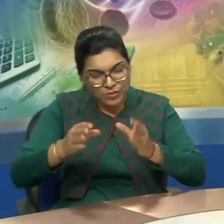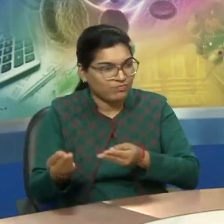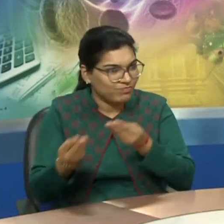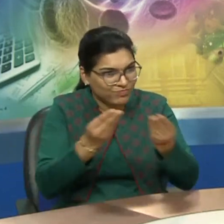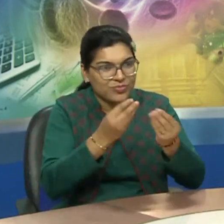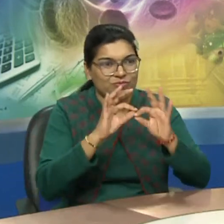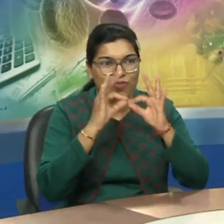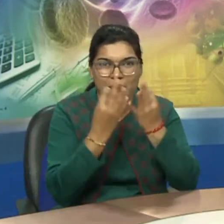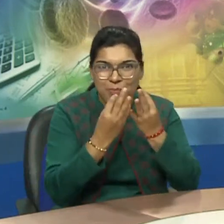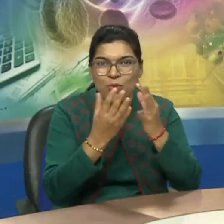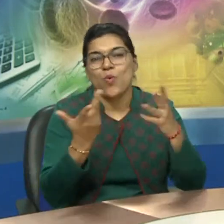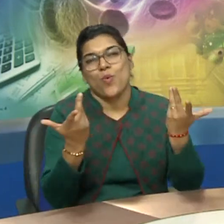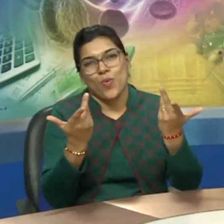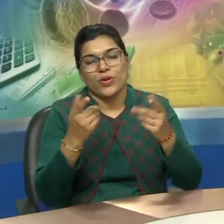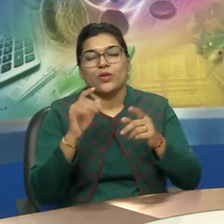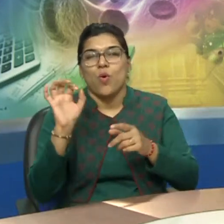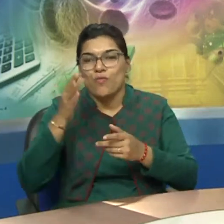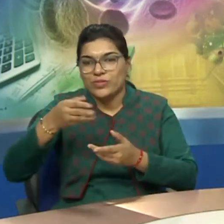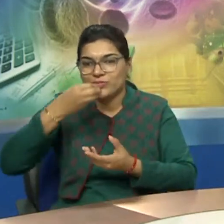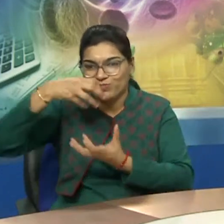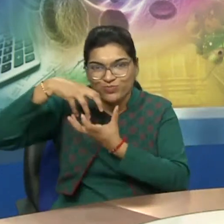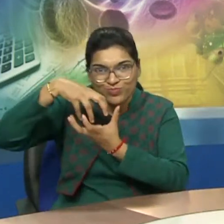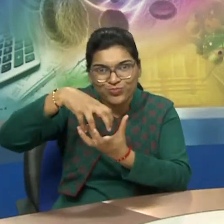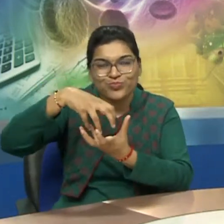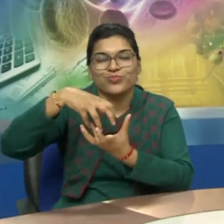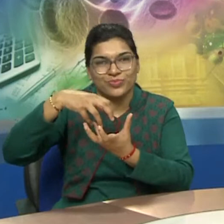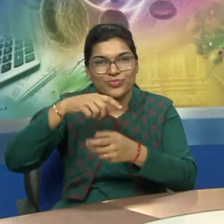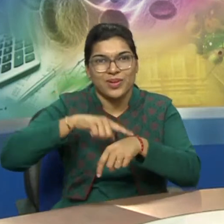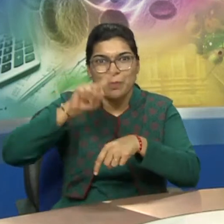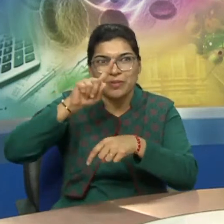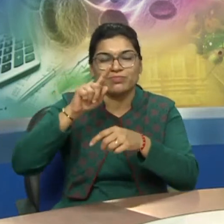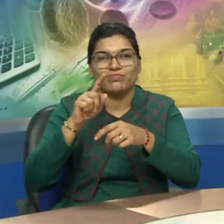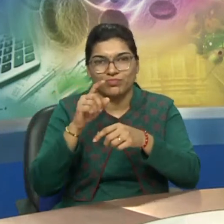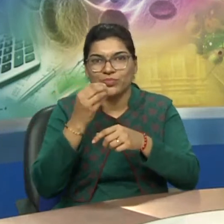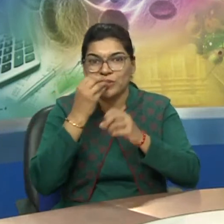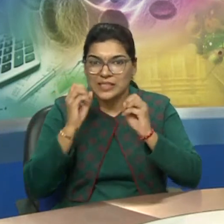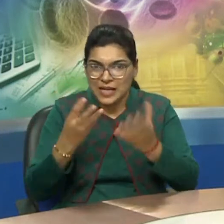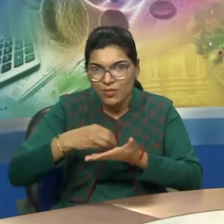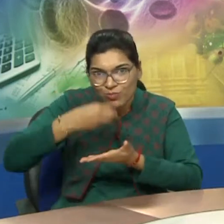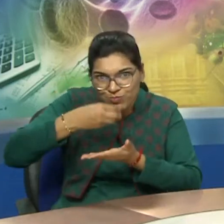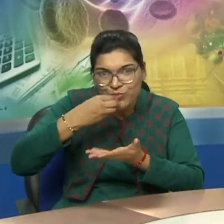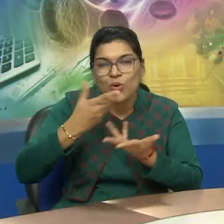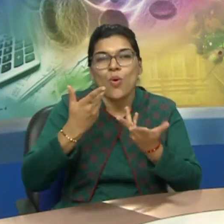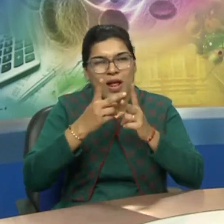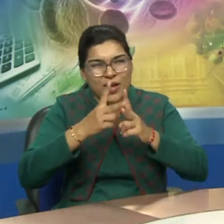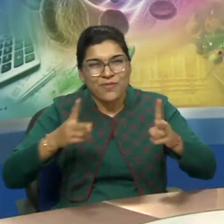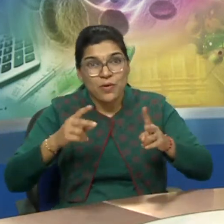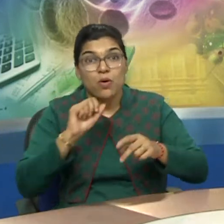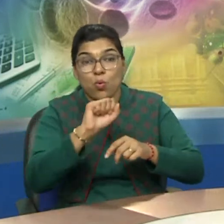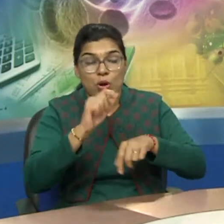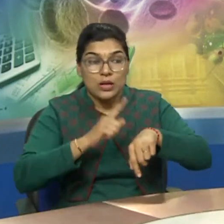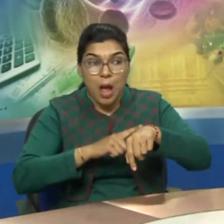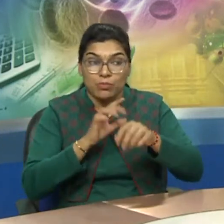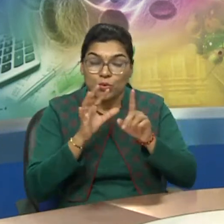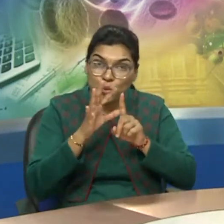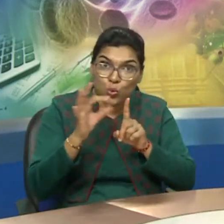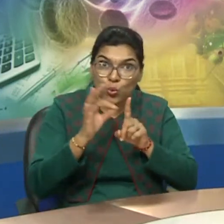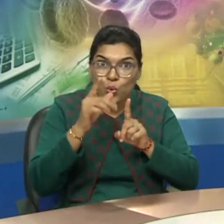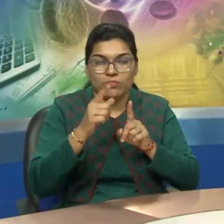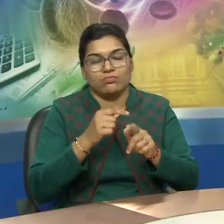and lunch time in the noon, lunch we do in the noon time, and then evening we have evening tea.